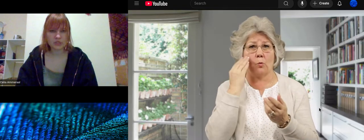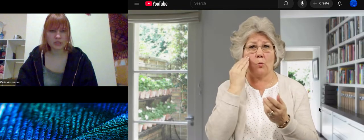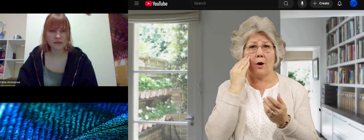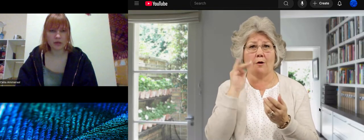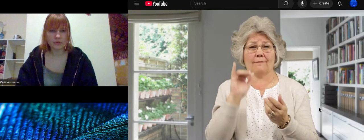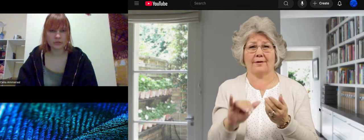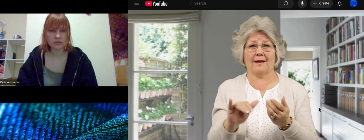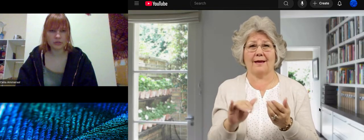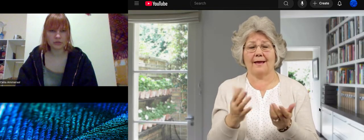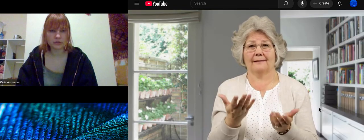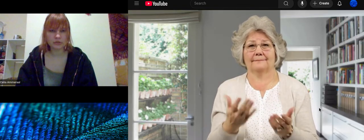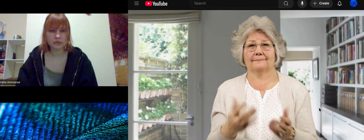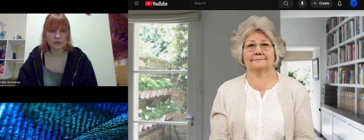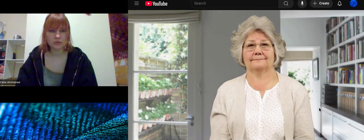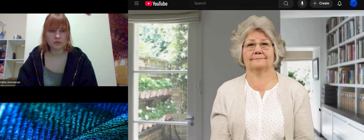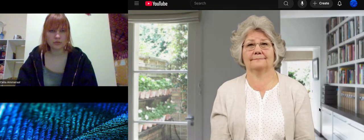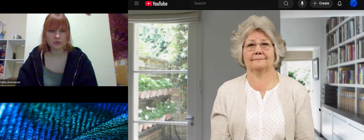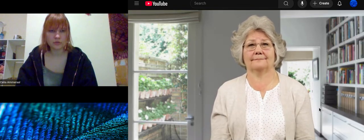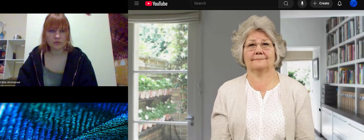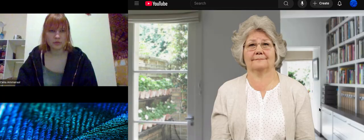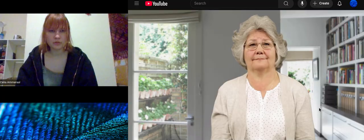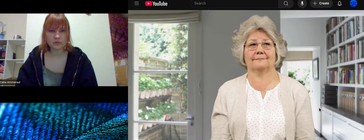I just have a couple concerns.